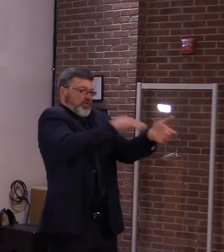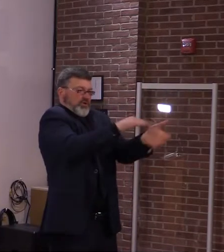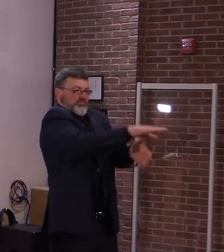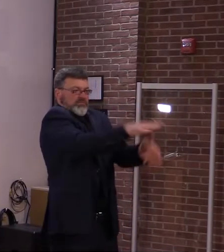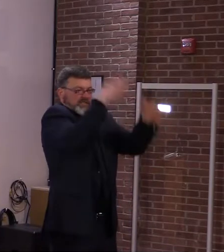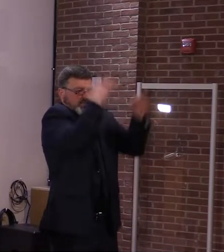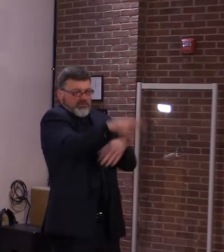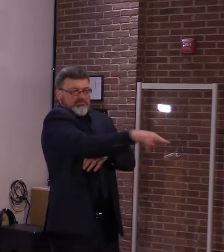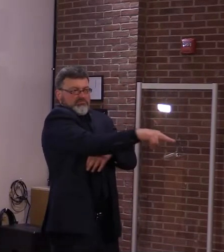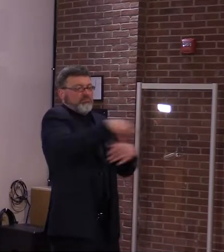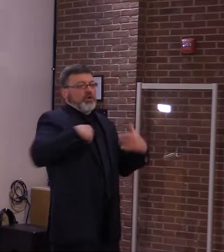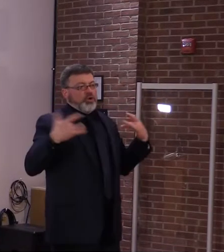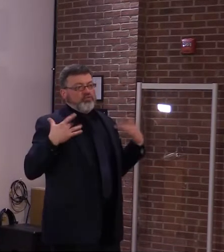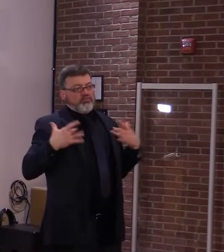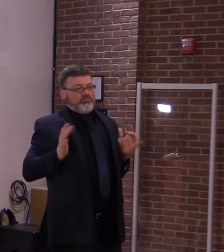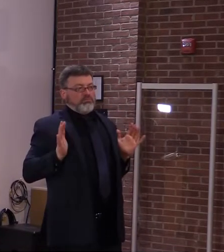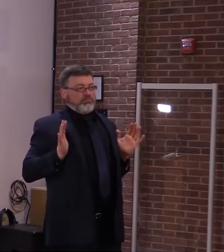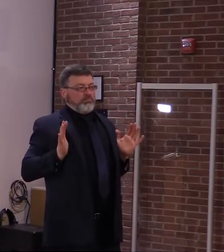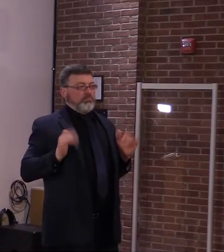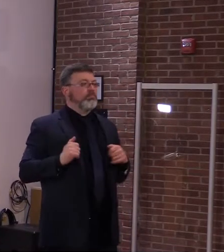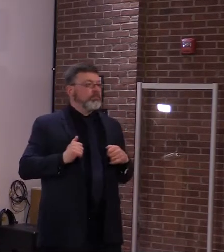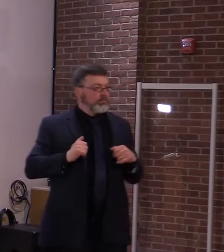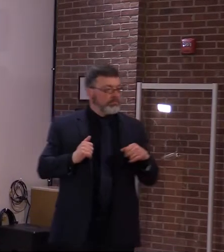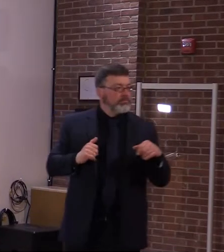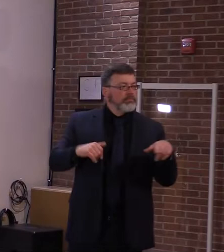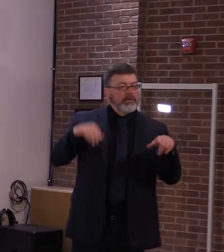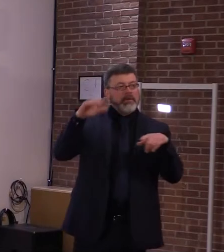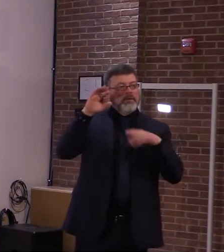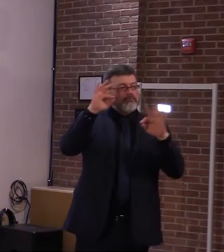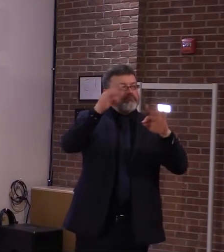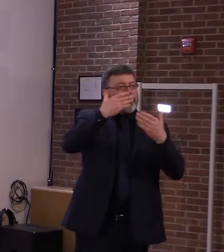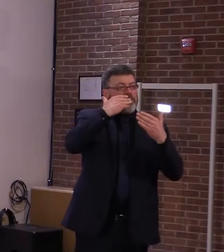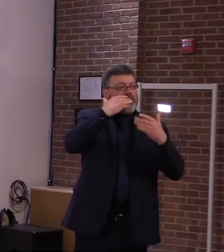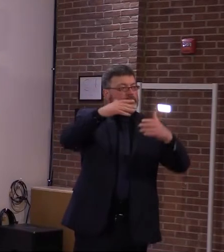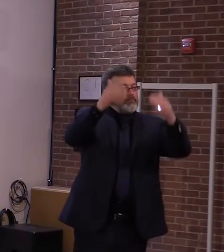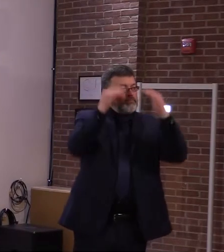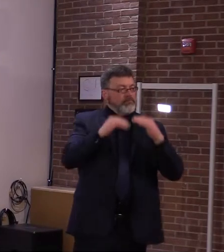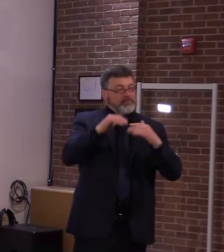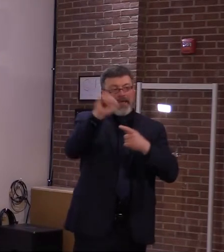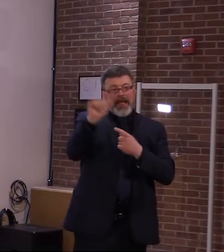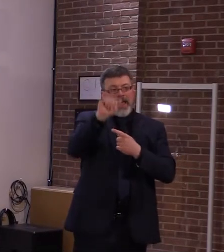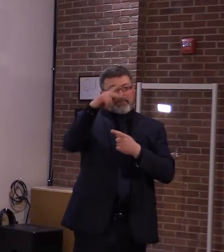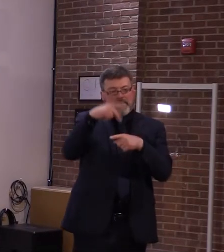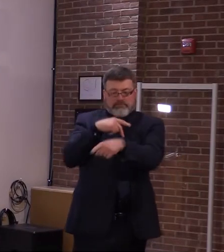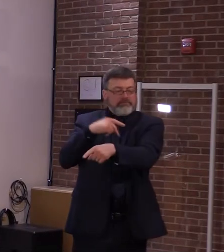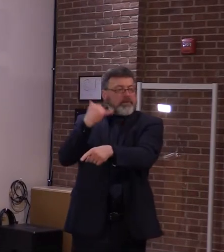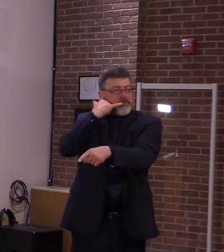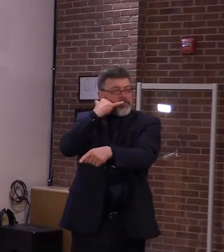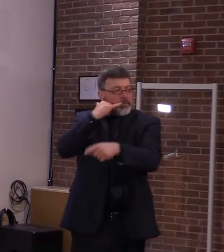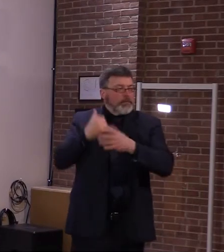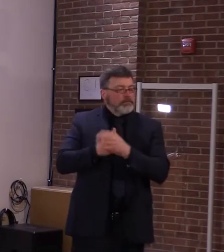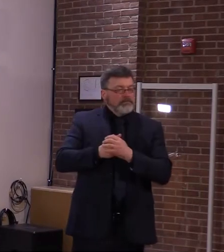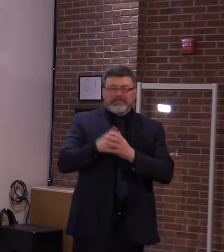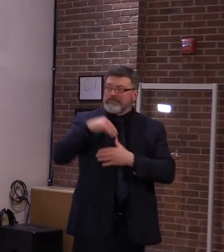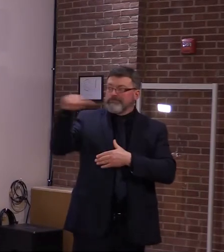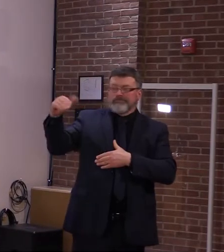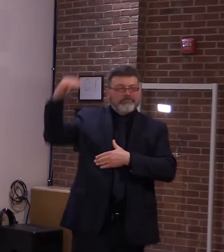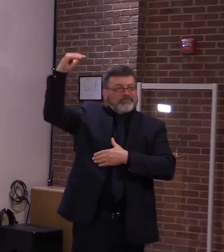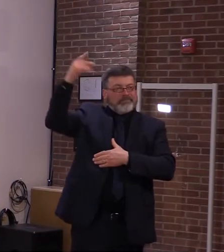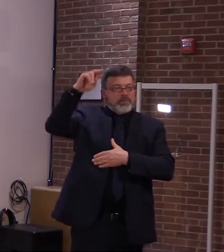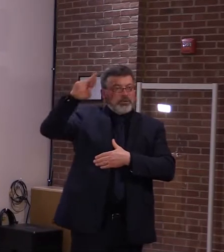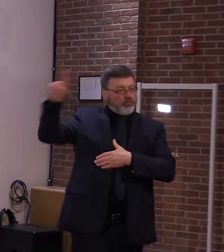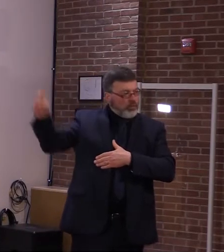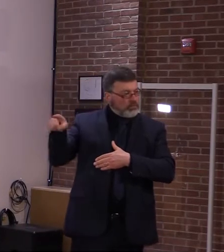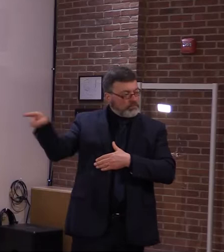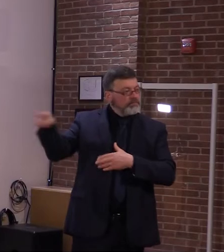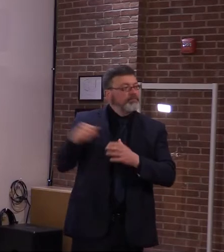Thanks. This is also a question for Dr. Levine. As I'm sure you know, the Washington University released that study yesterday